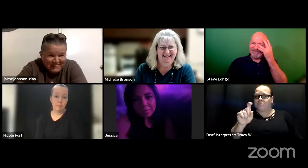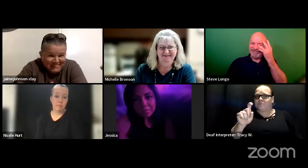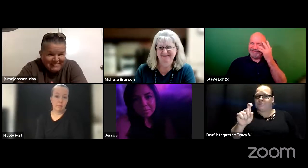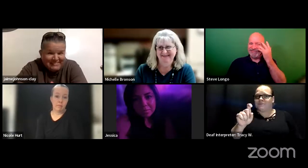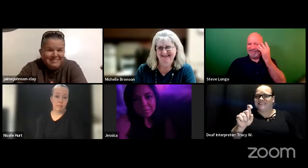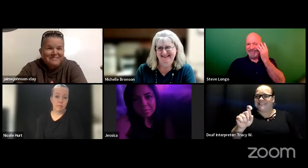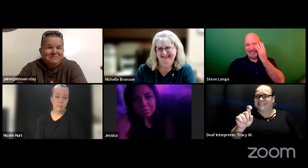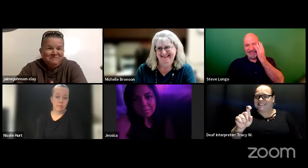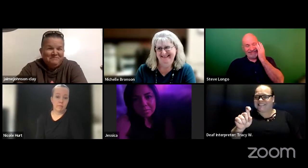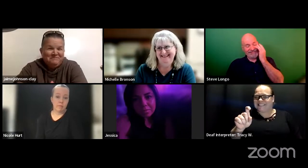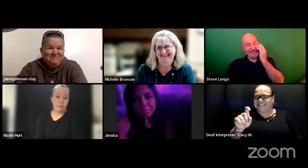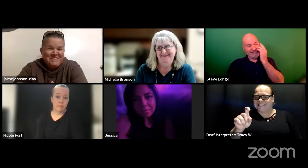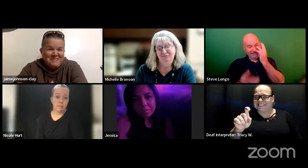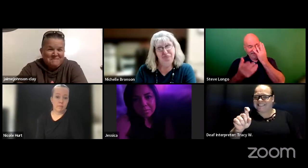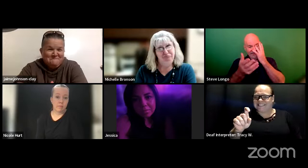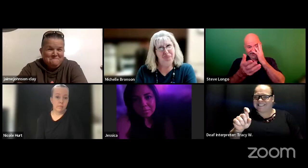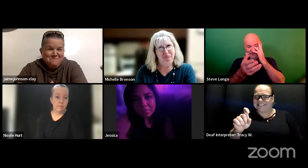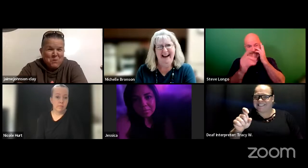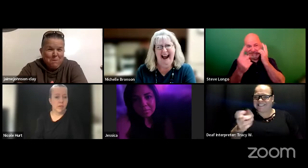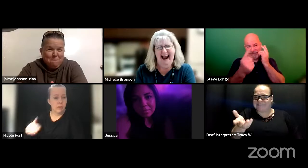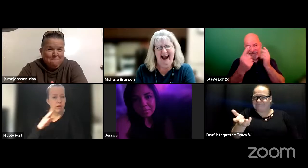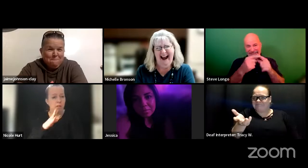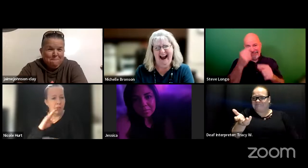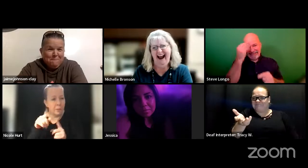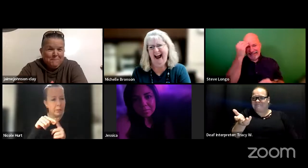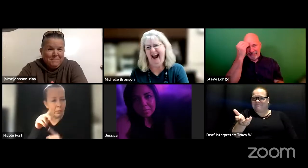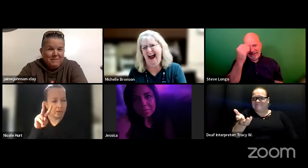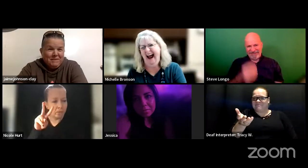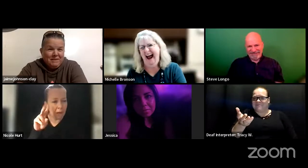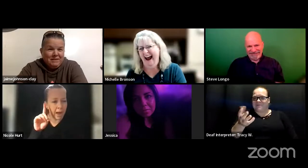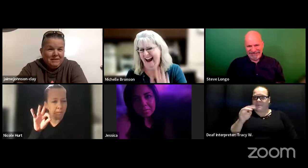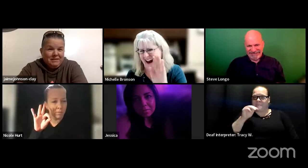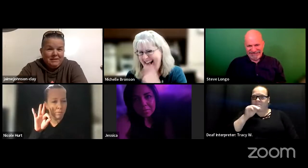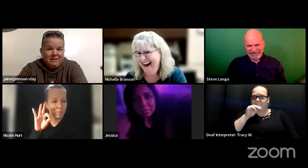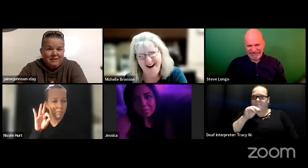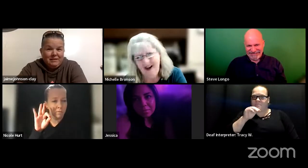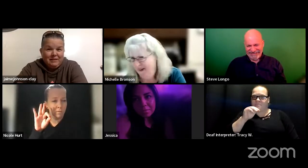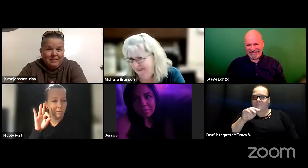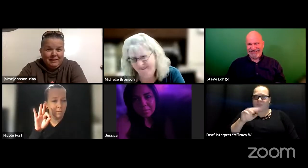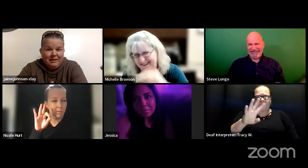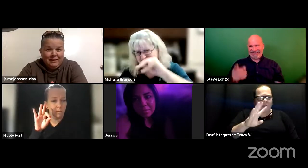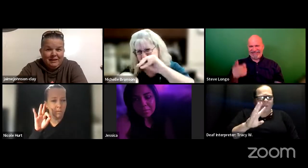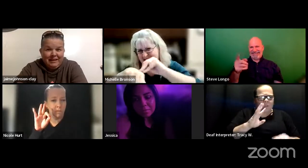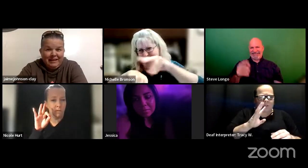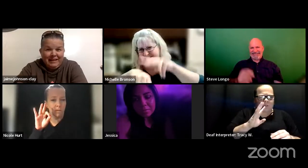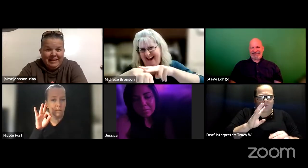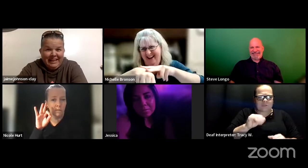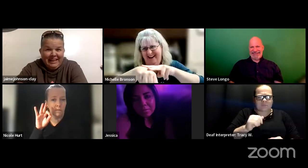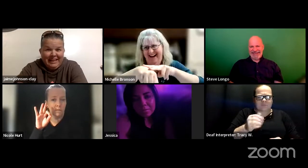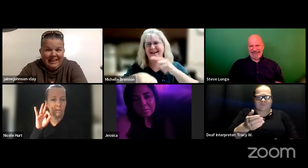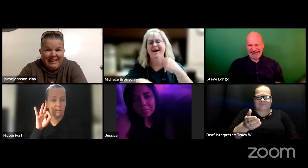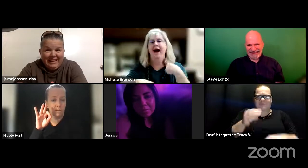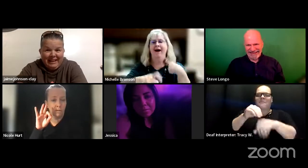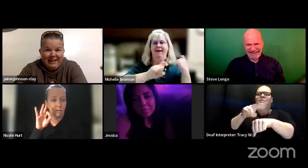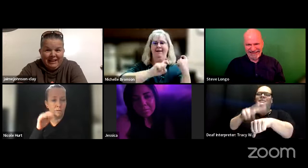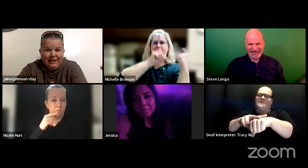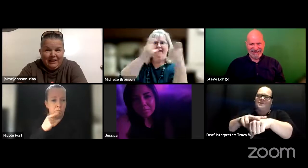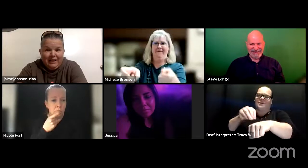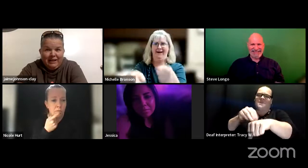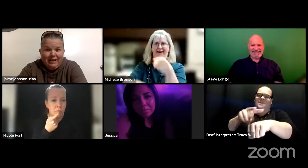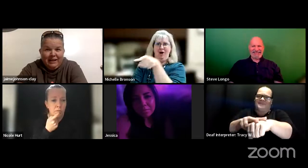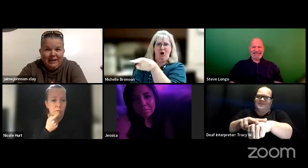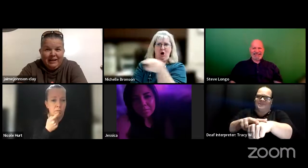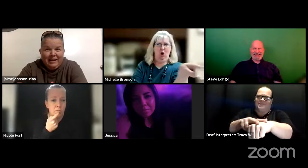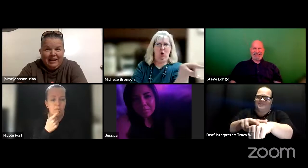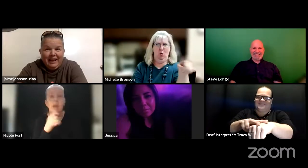board would be responsible providing the lunch. Food for thought. For VDF or? For